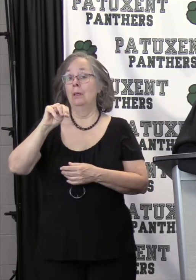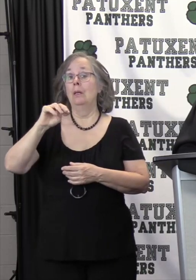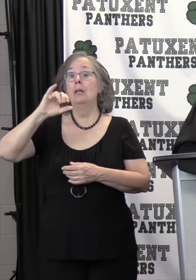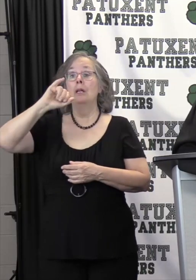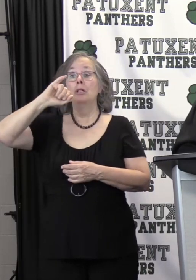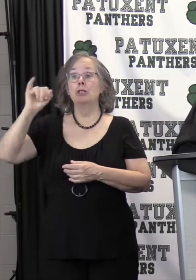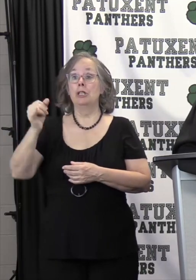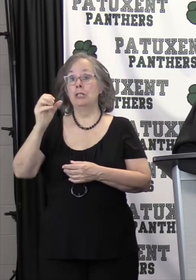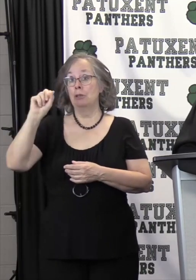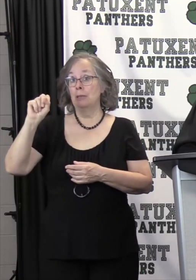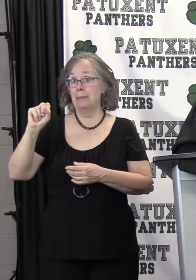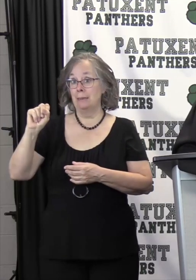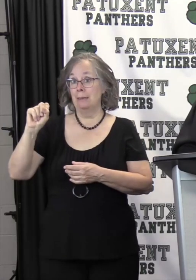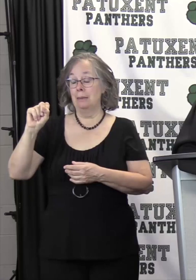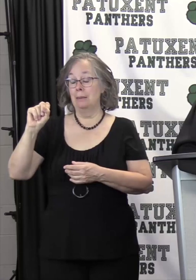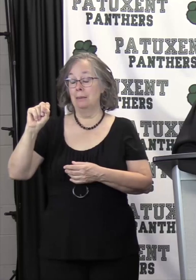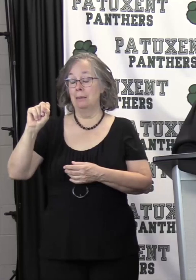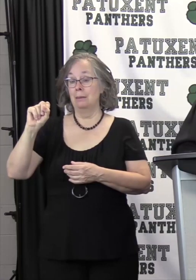Jaskaran Singh,